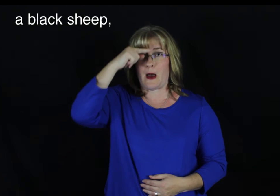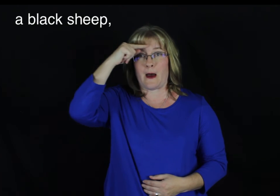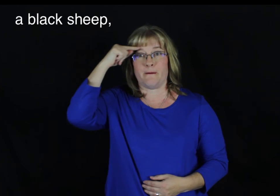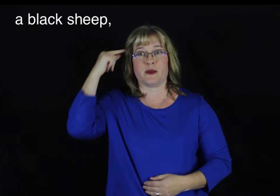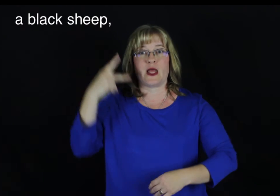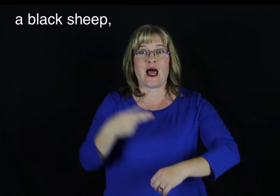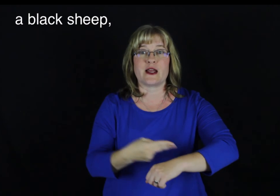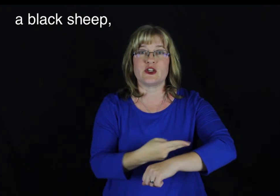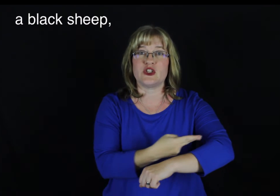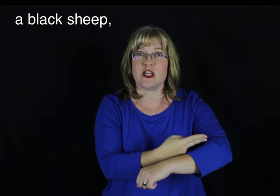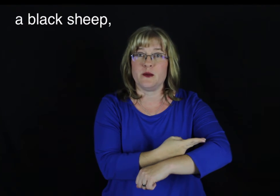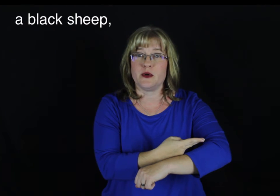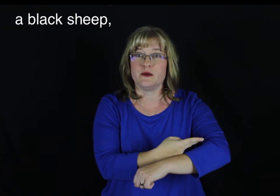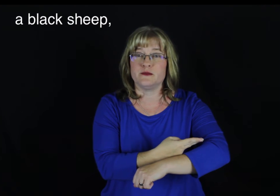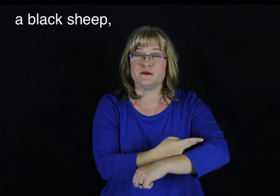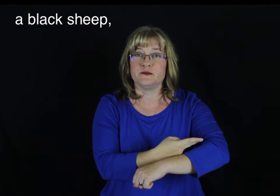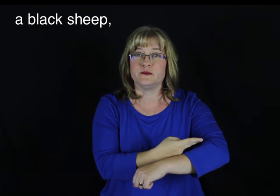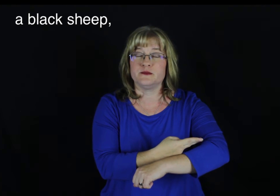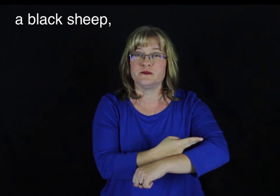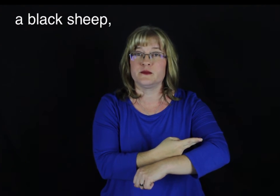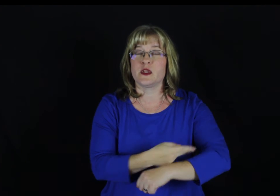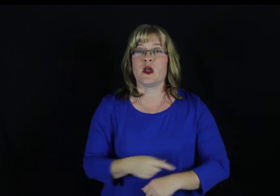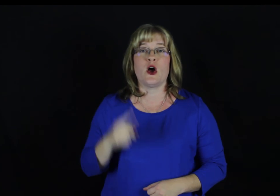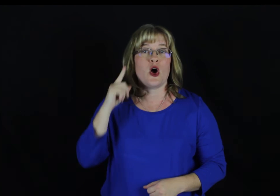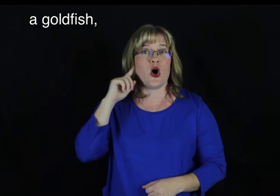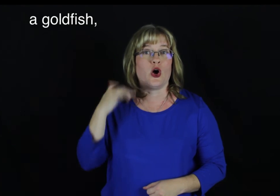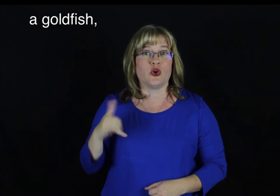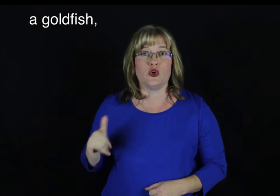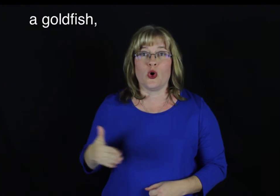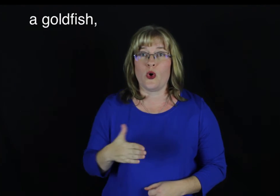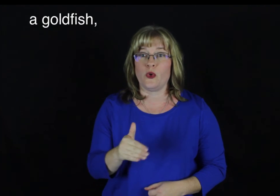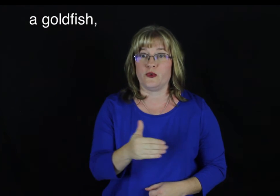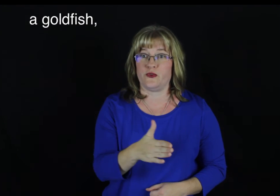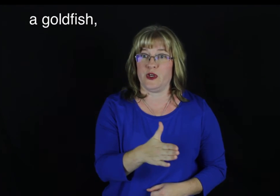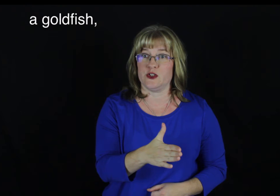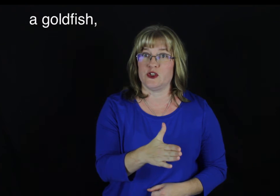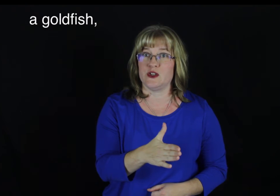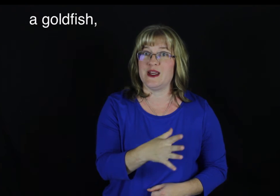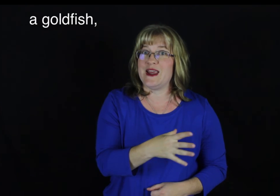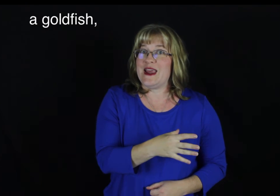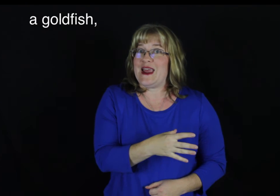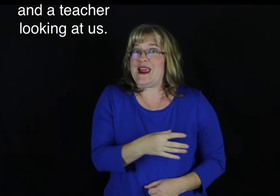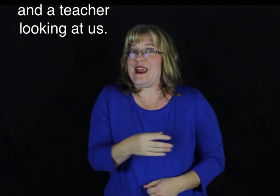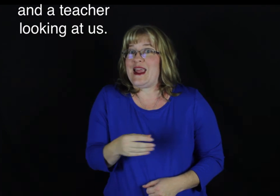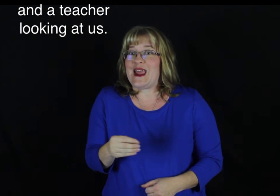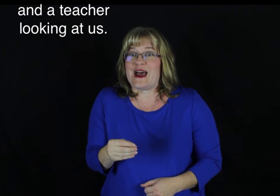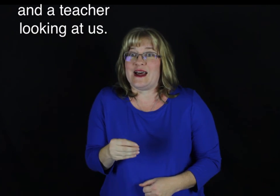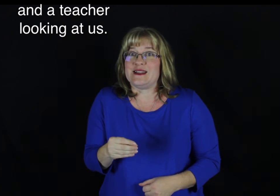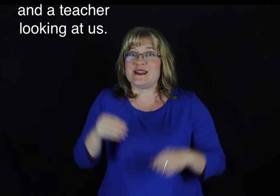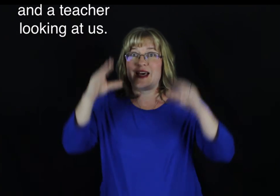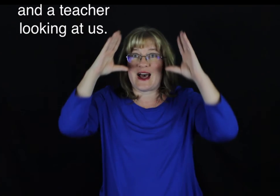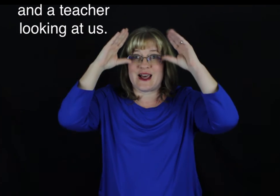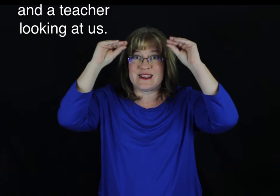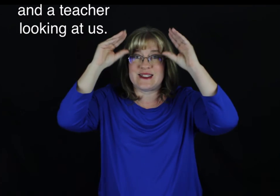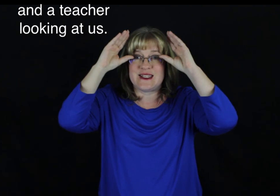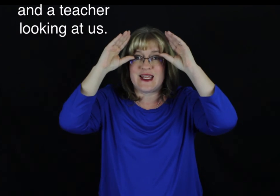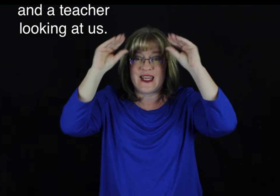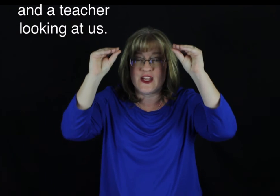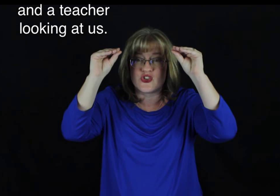a black sheep, a goldfish, and a